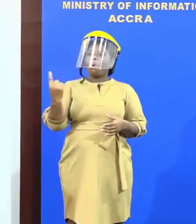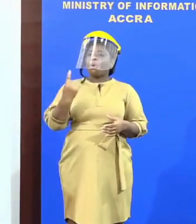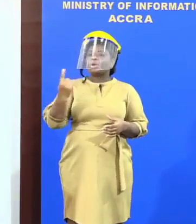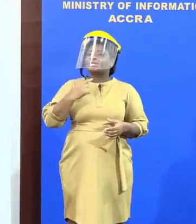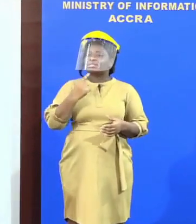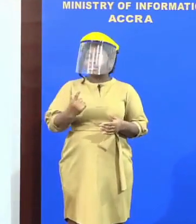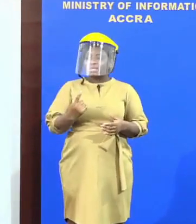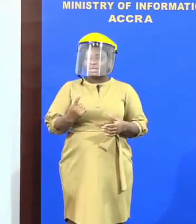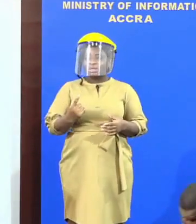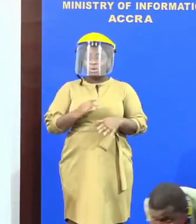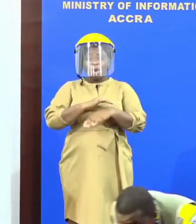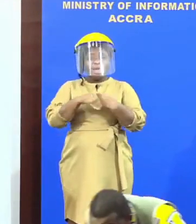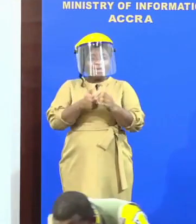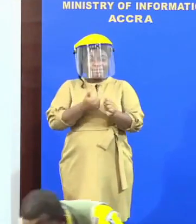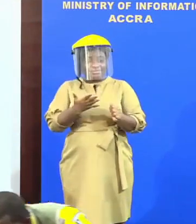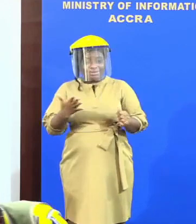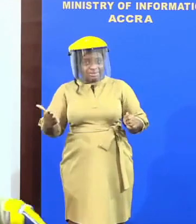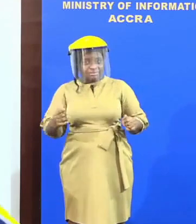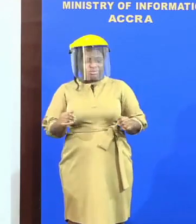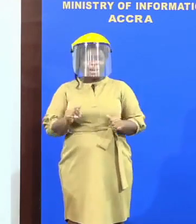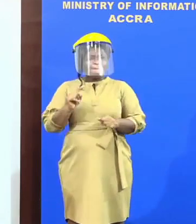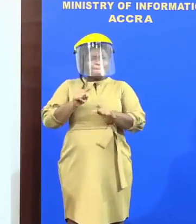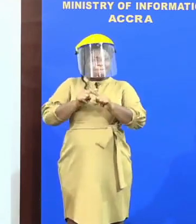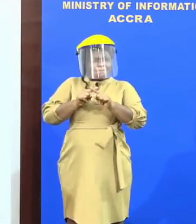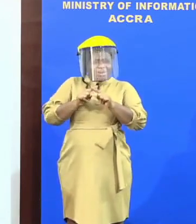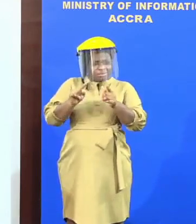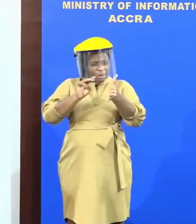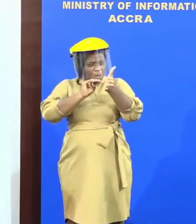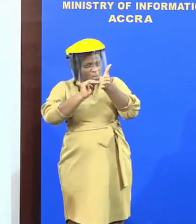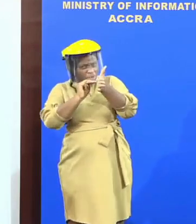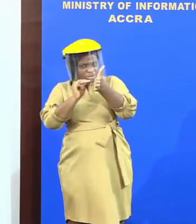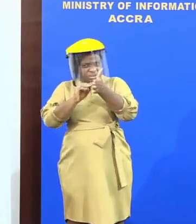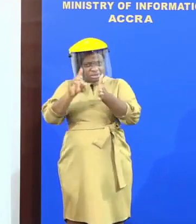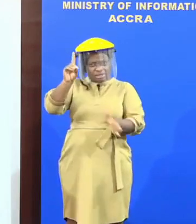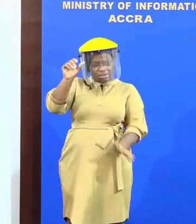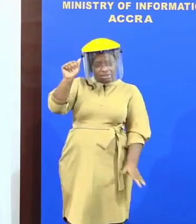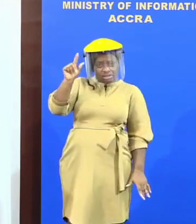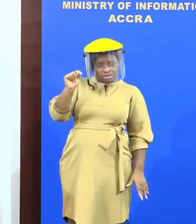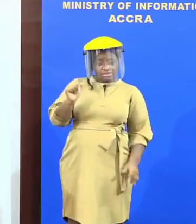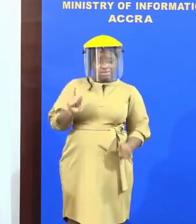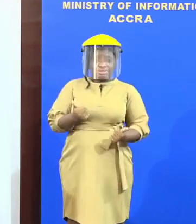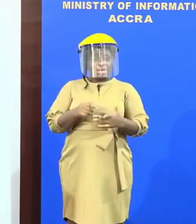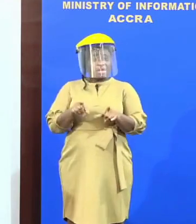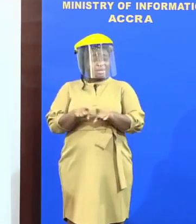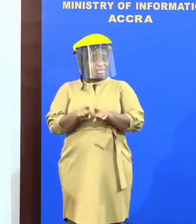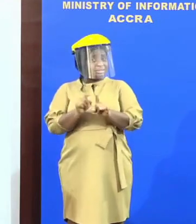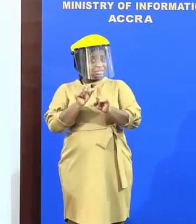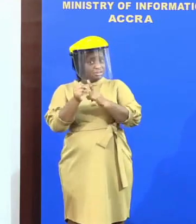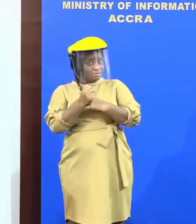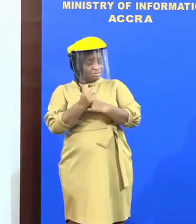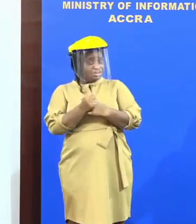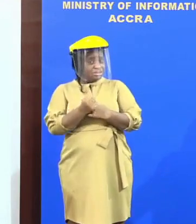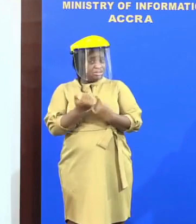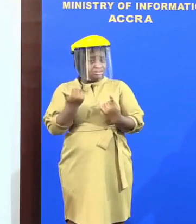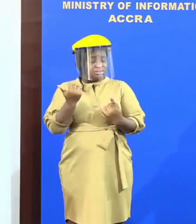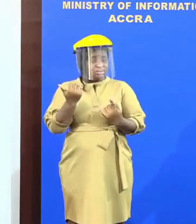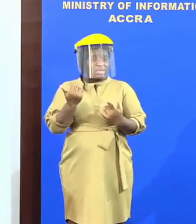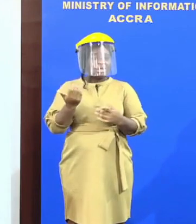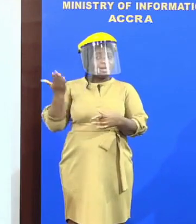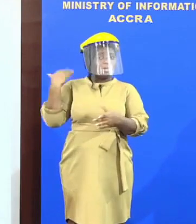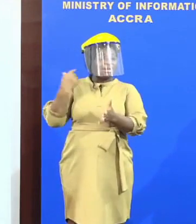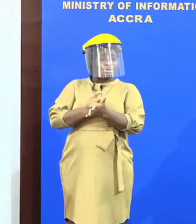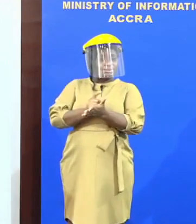cards remain on the table, but you have to continue to monitor the data and the situation as it unfolds. Today, I think last week when we